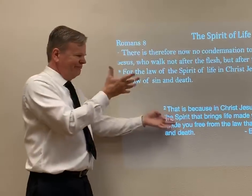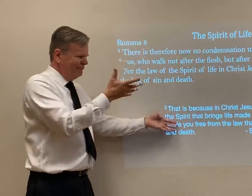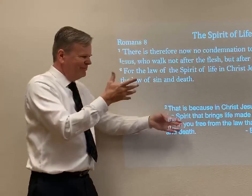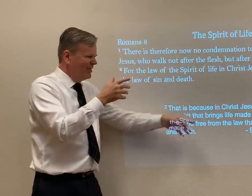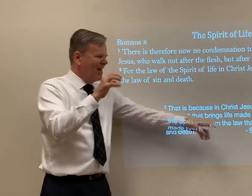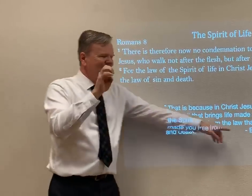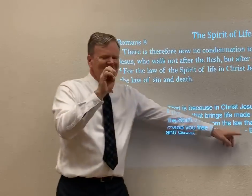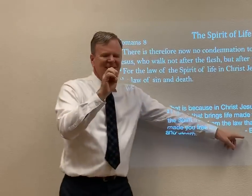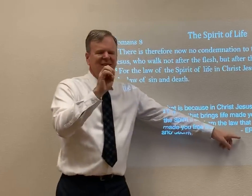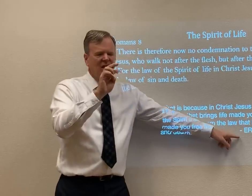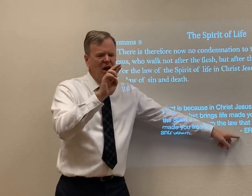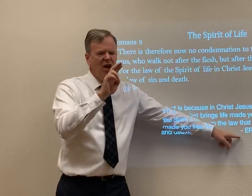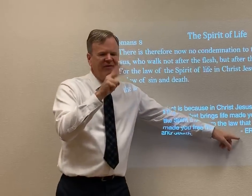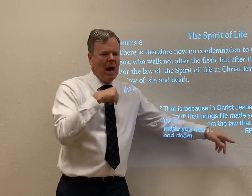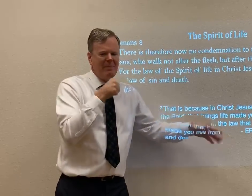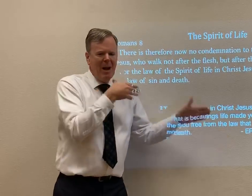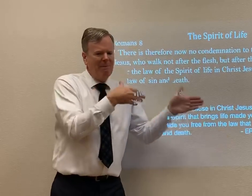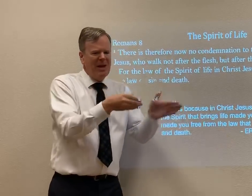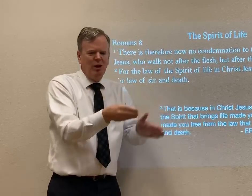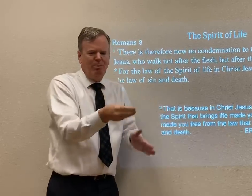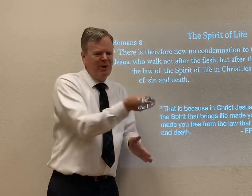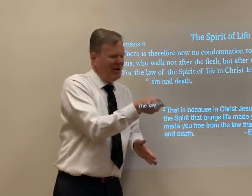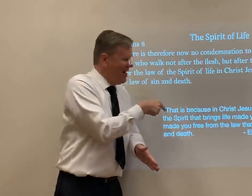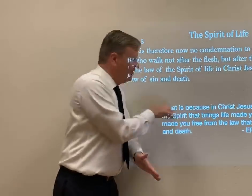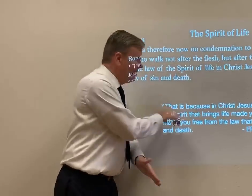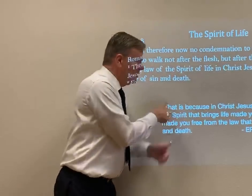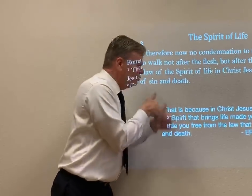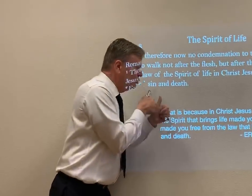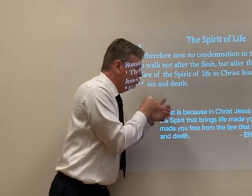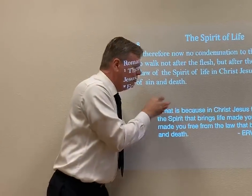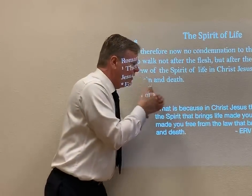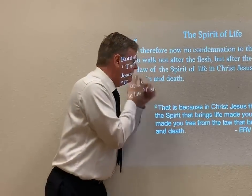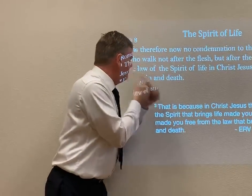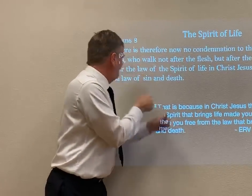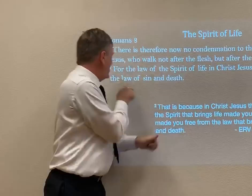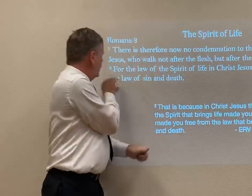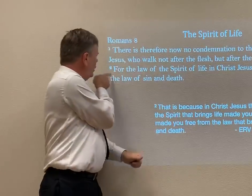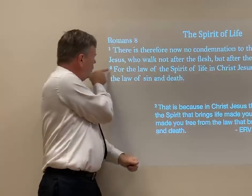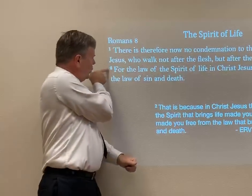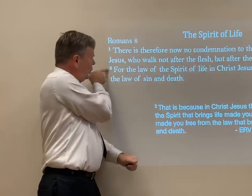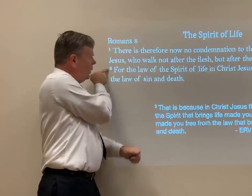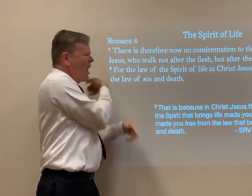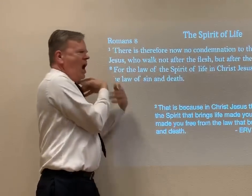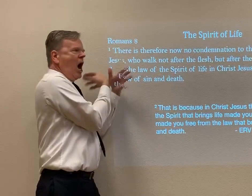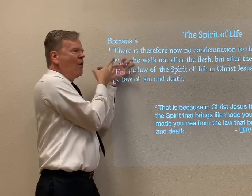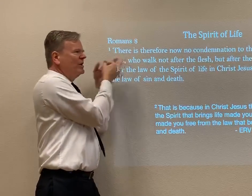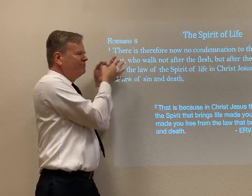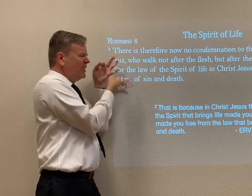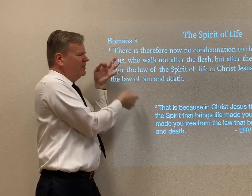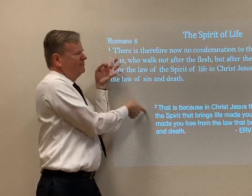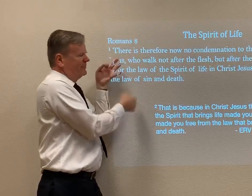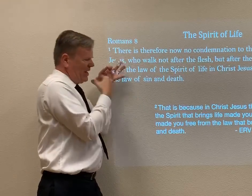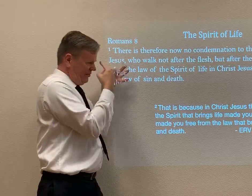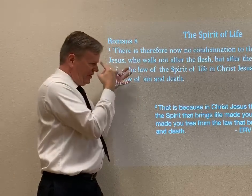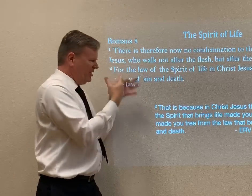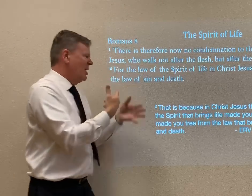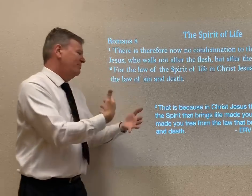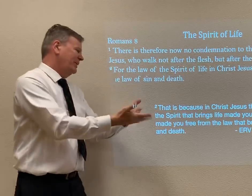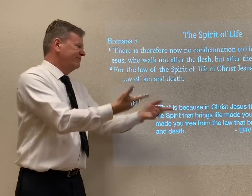So I already explained this clearly. The ERV is easy read version. I didn't plan on putting this there, but I thought this would go nicely with verse 2. I just explained this,